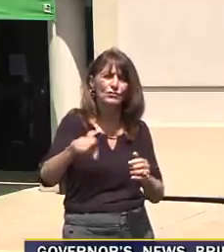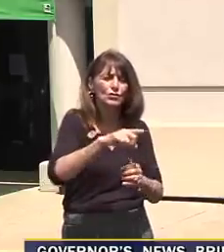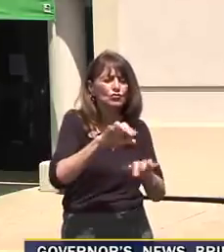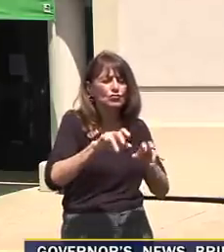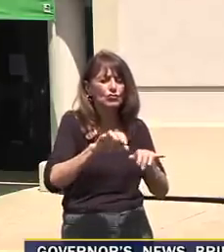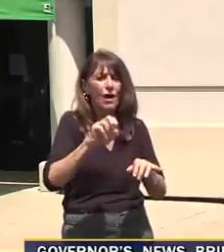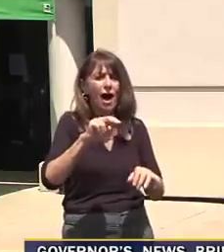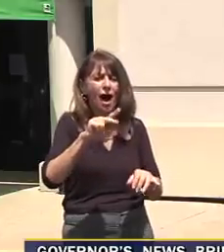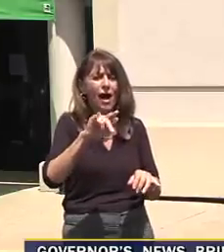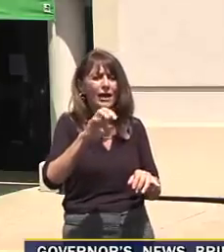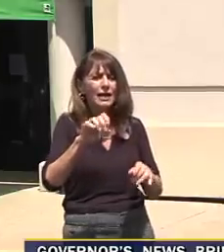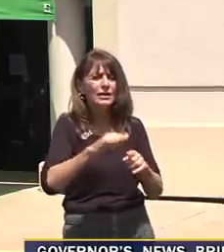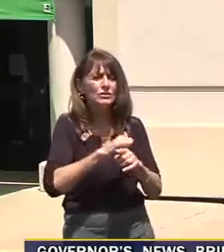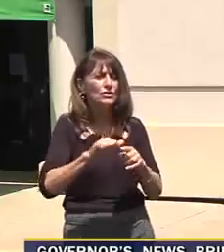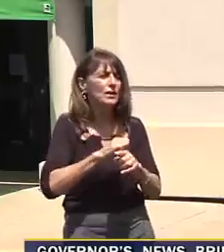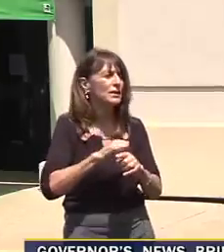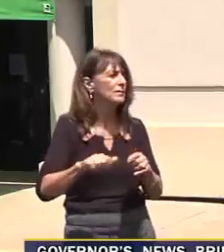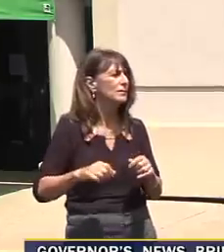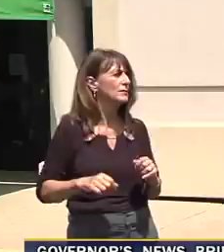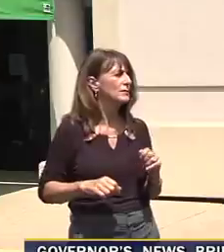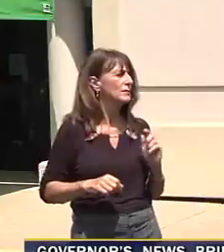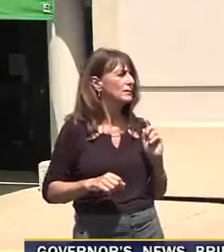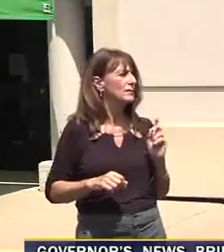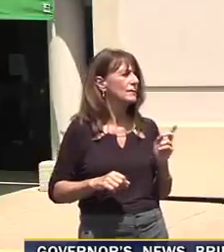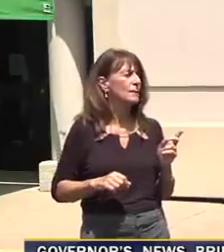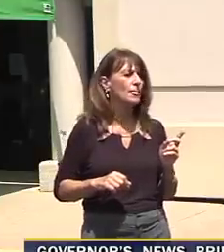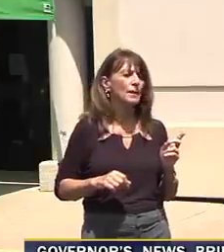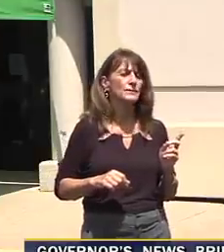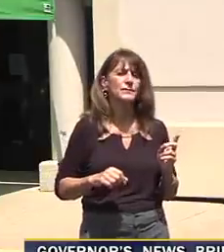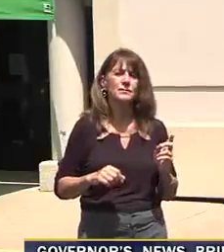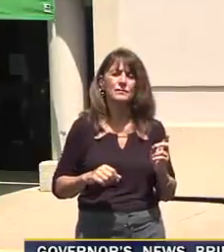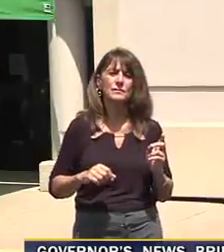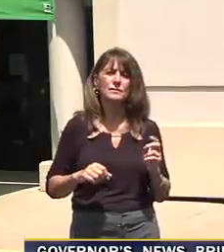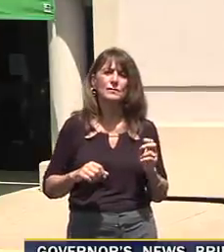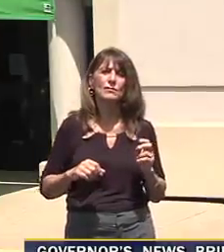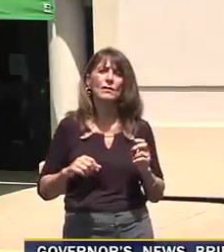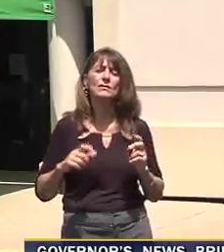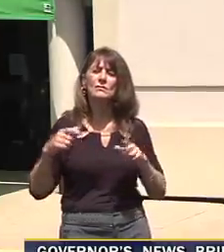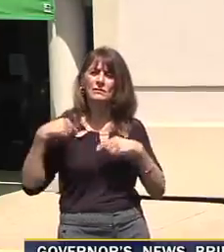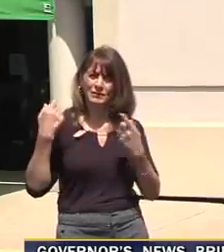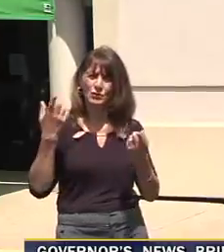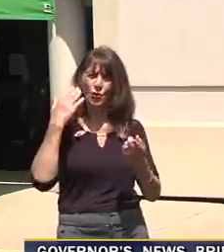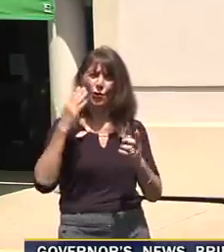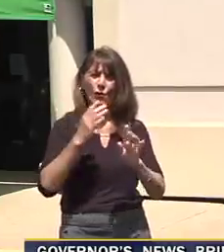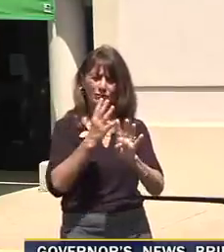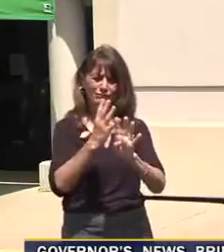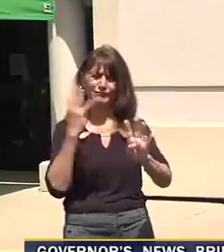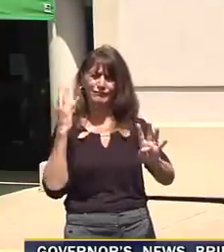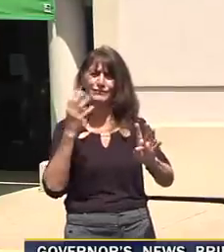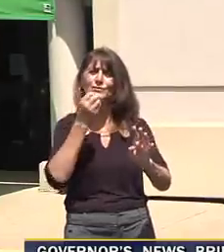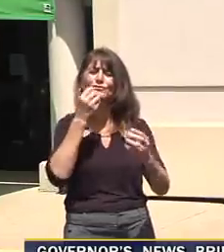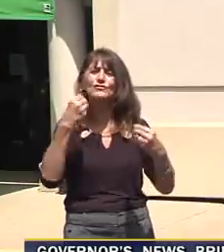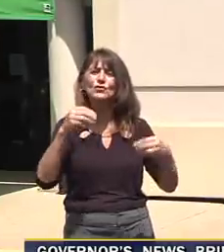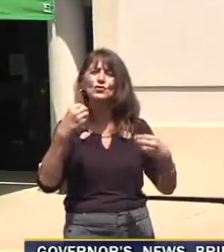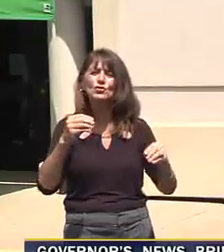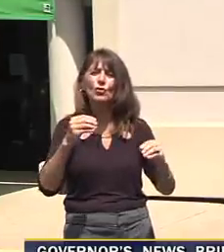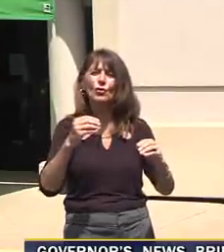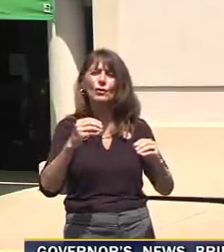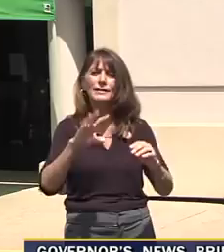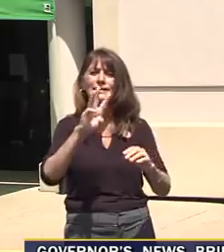allowing wine to be sold in grocery stores. Do you have any update on that, or what the pros and cons are of that?